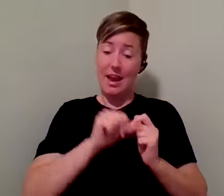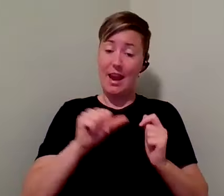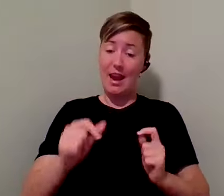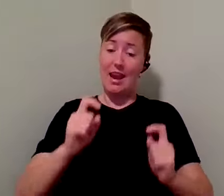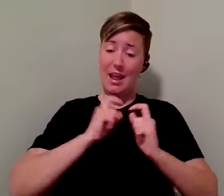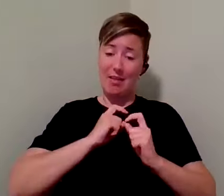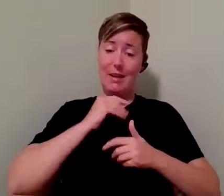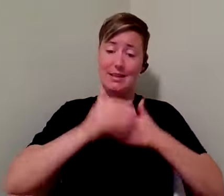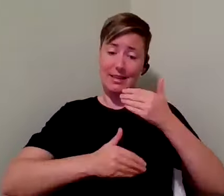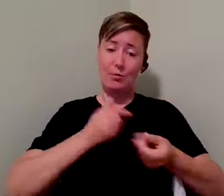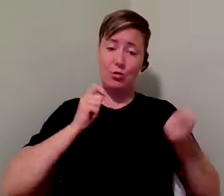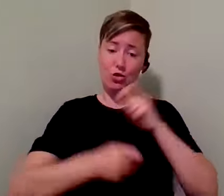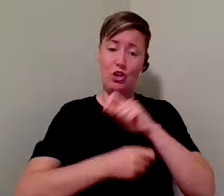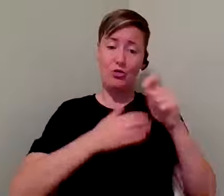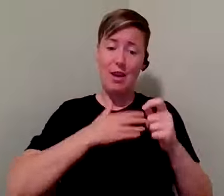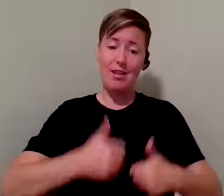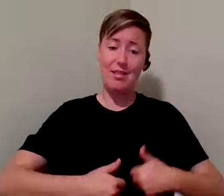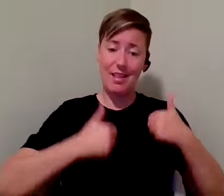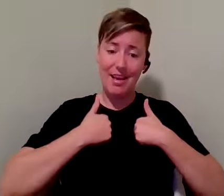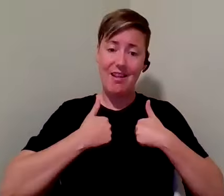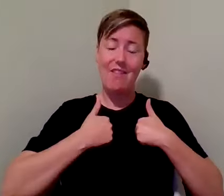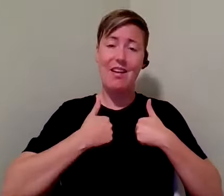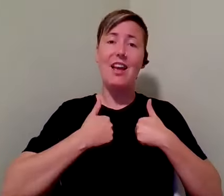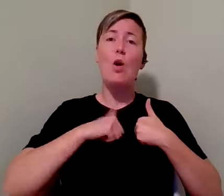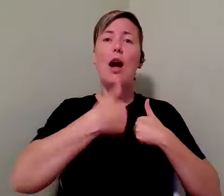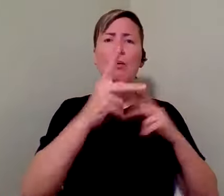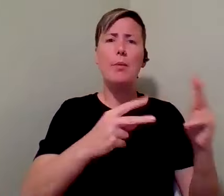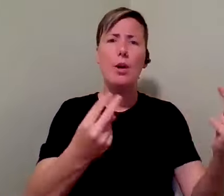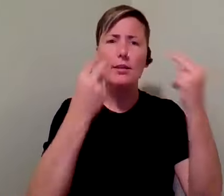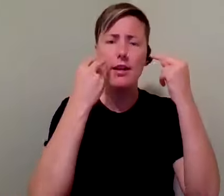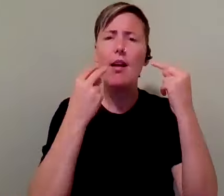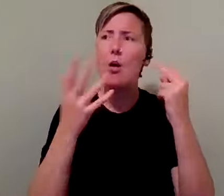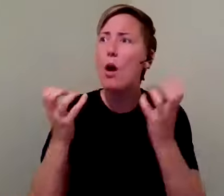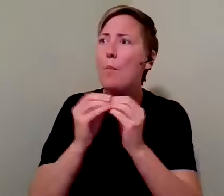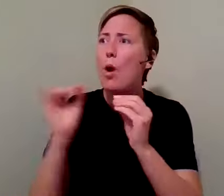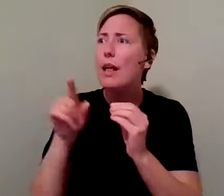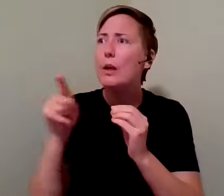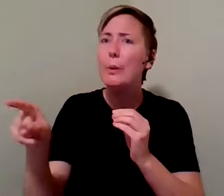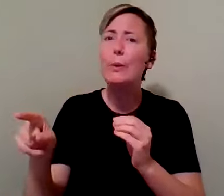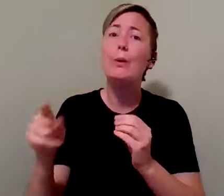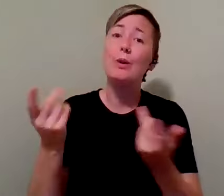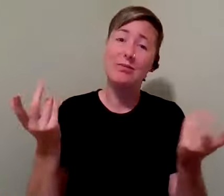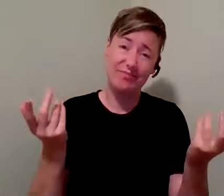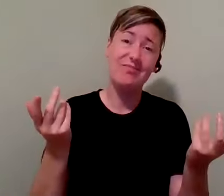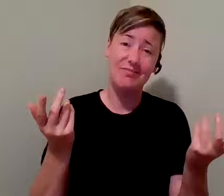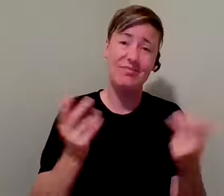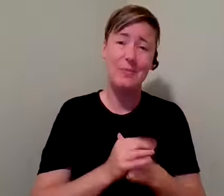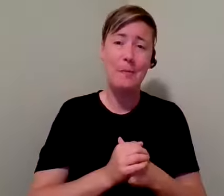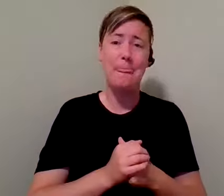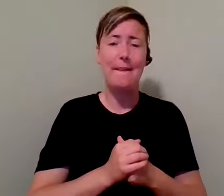example that other people will say, we want more of you, man. Let's get some more people in here. And I was 3 years sober in